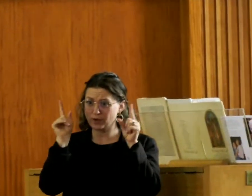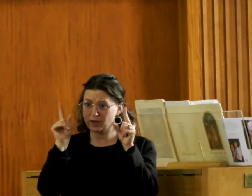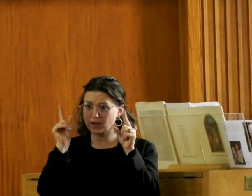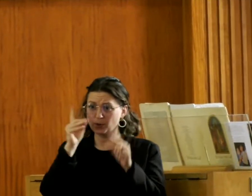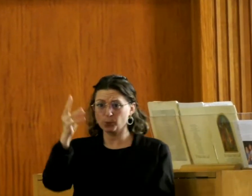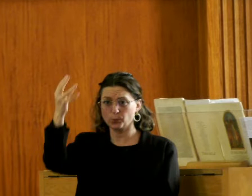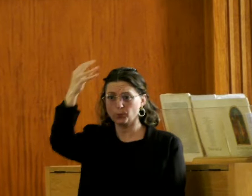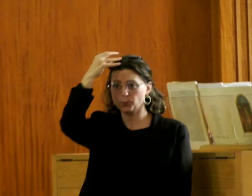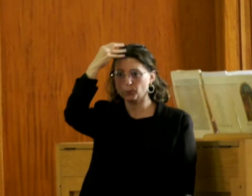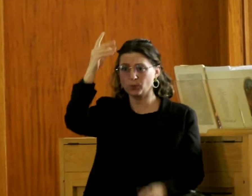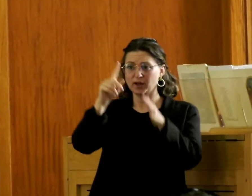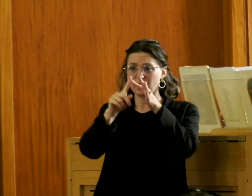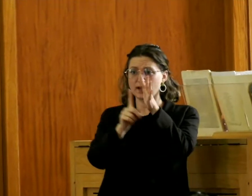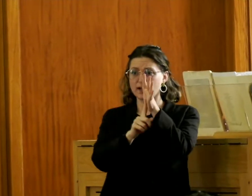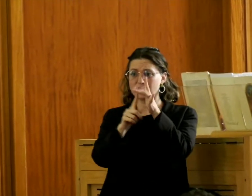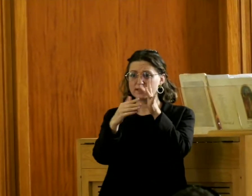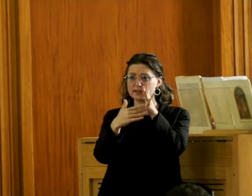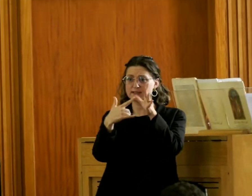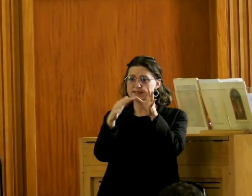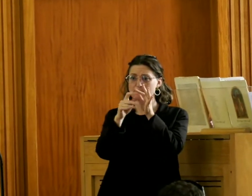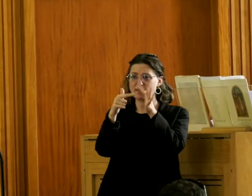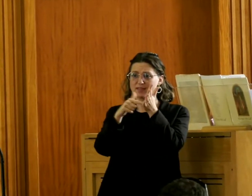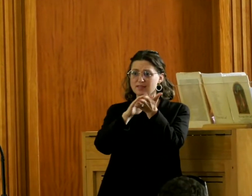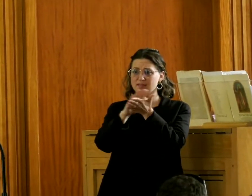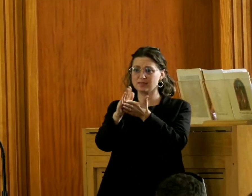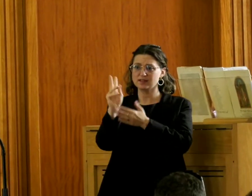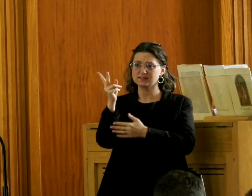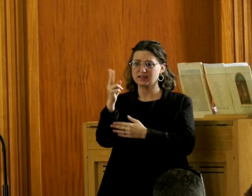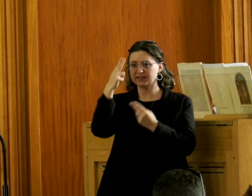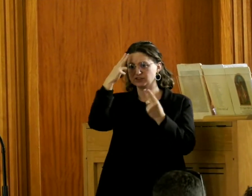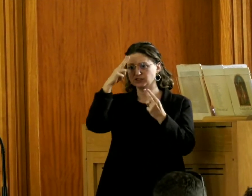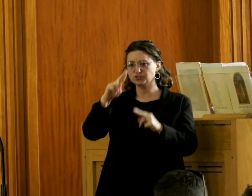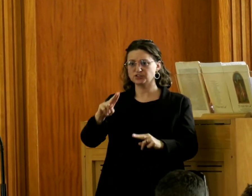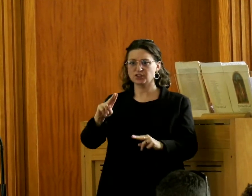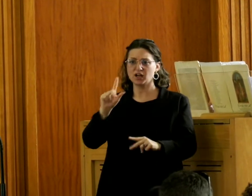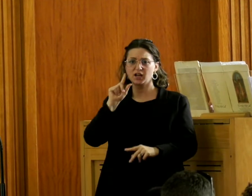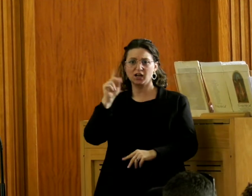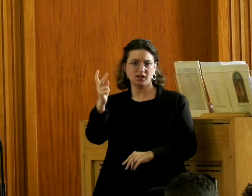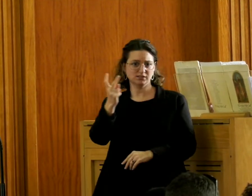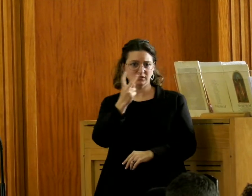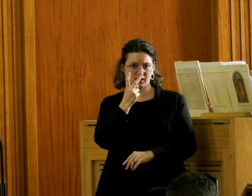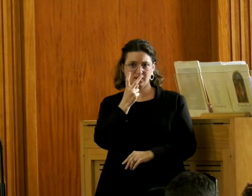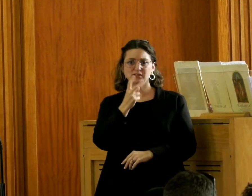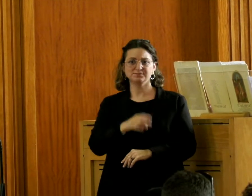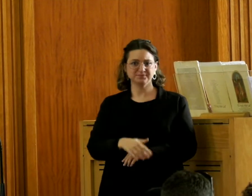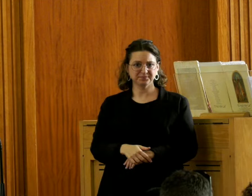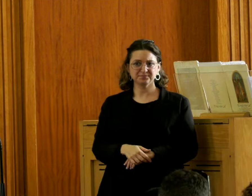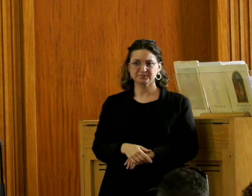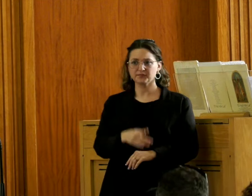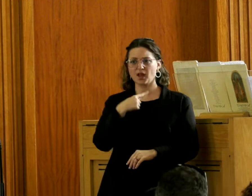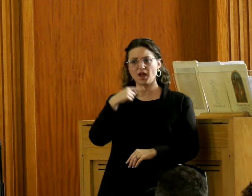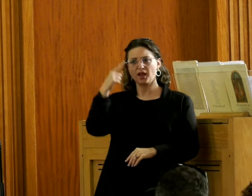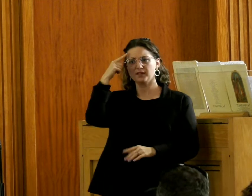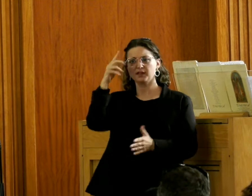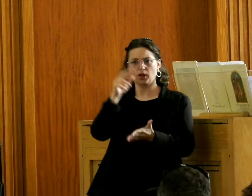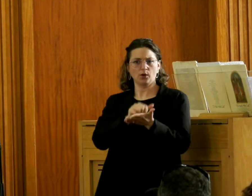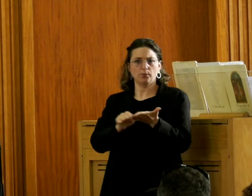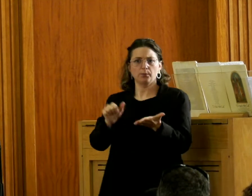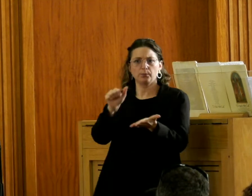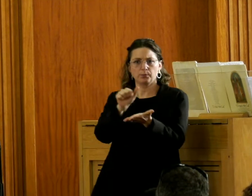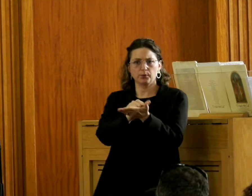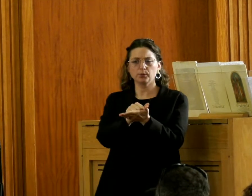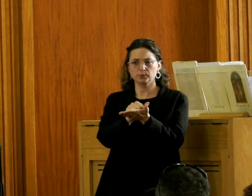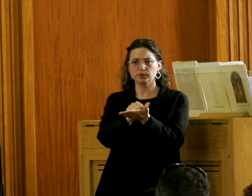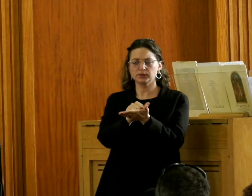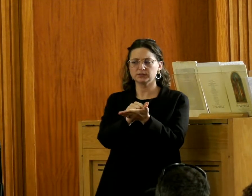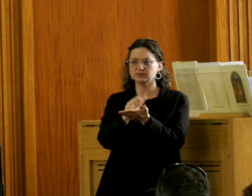Queen Elizabeth II died overnight, and so I think it's appropriate for us